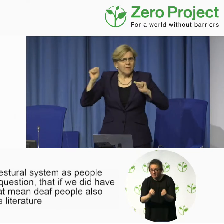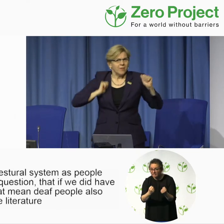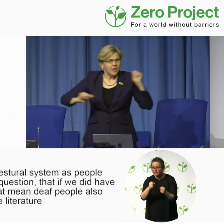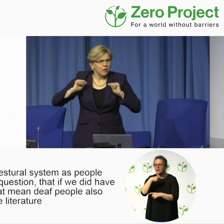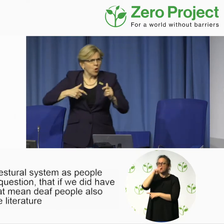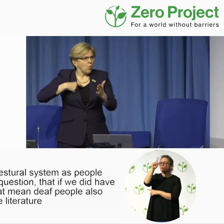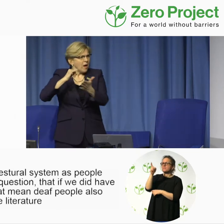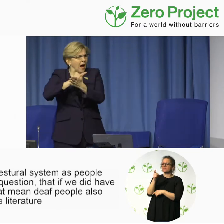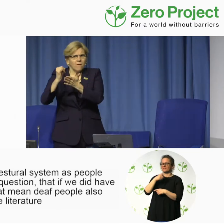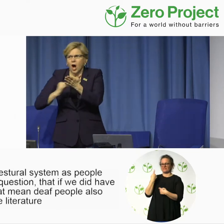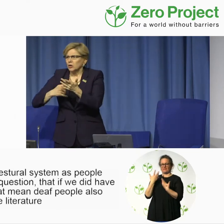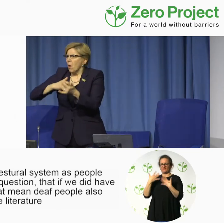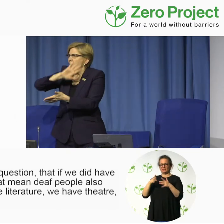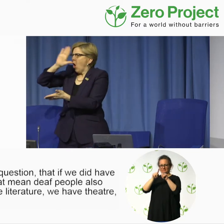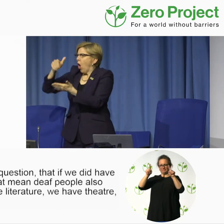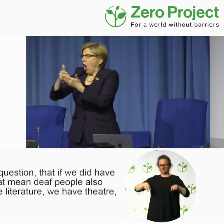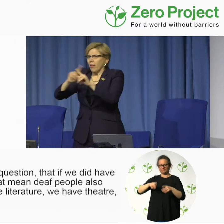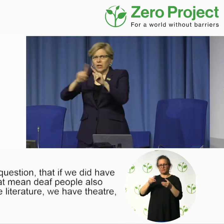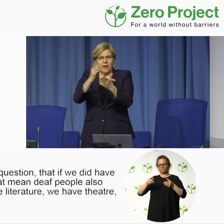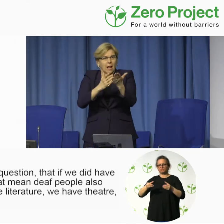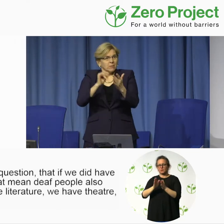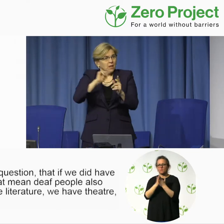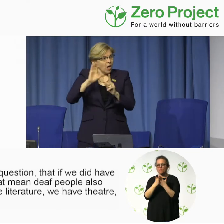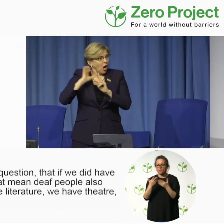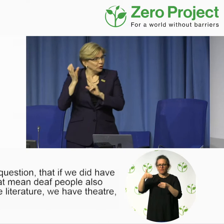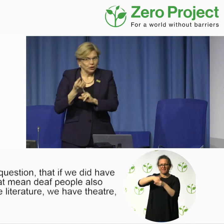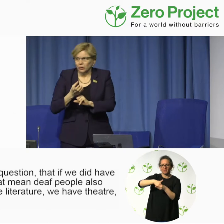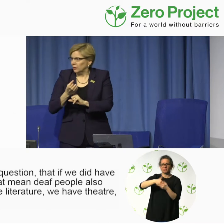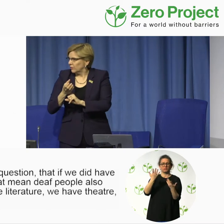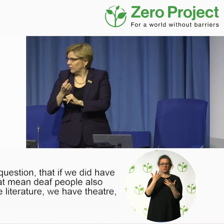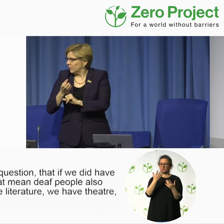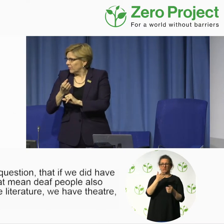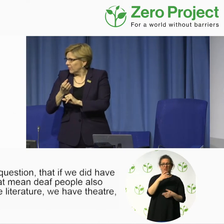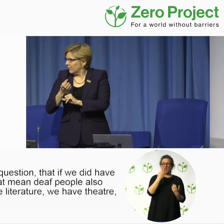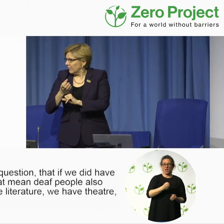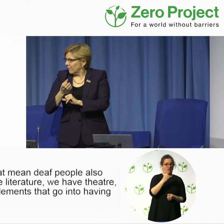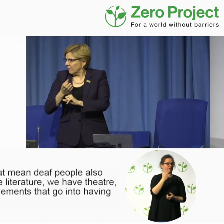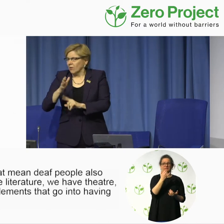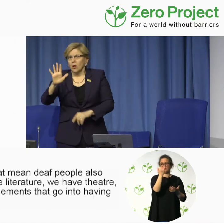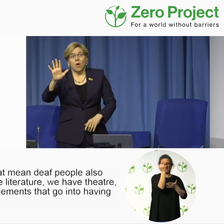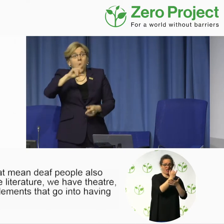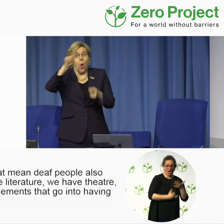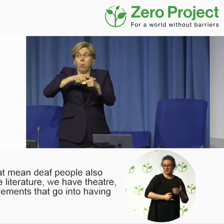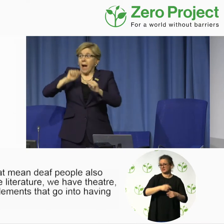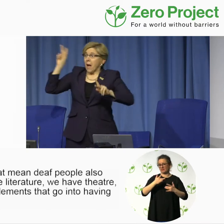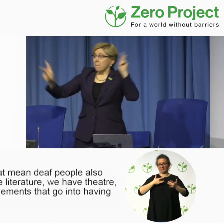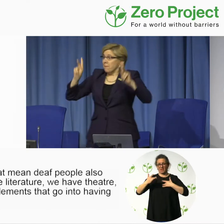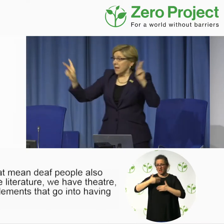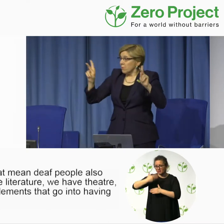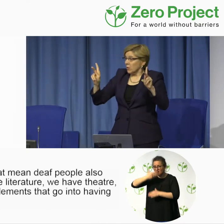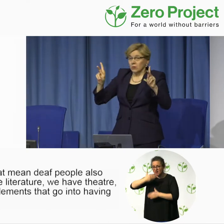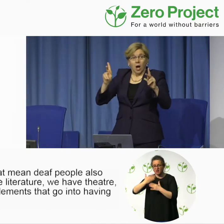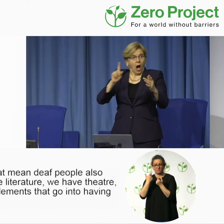We have literature, we have theater, we have art, we have all the different elements that go into having a culture.